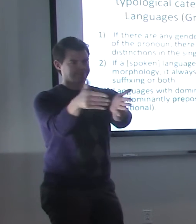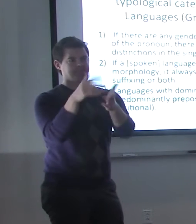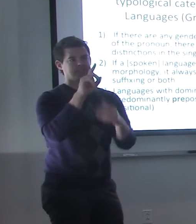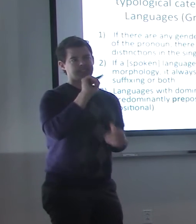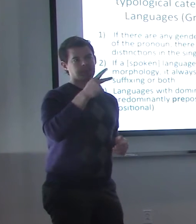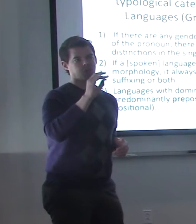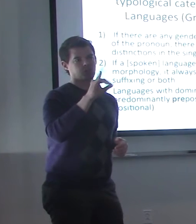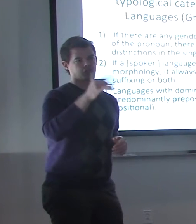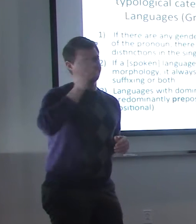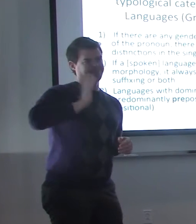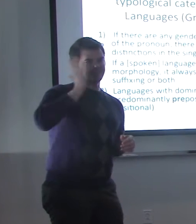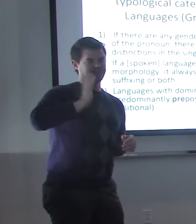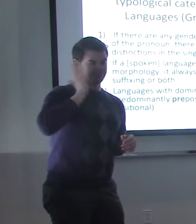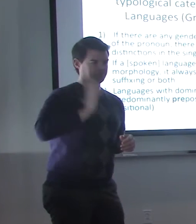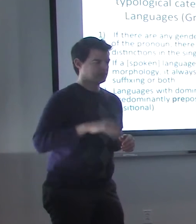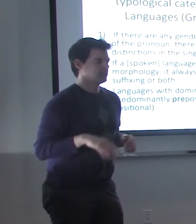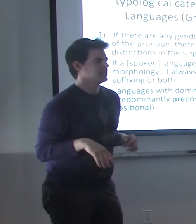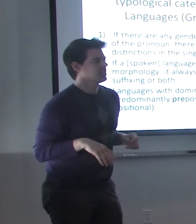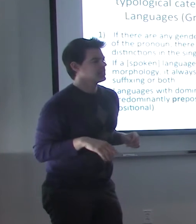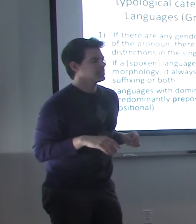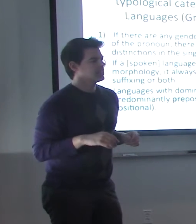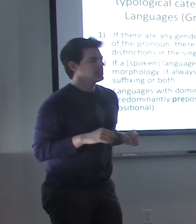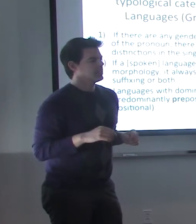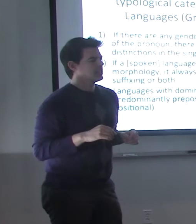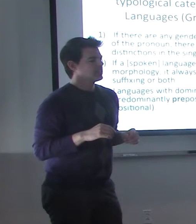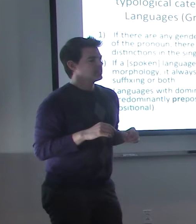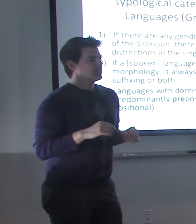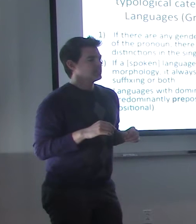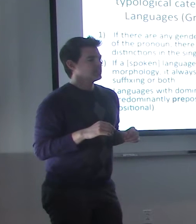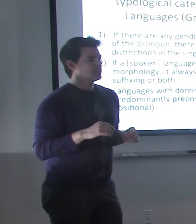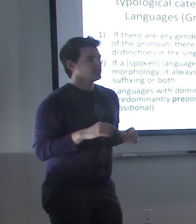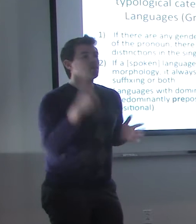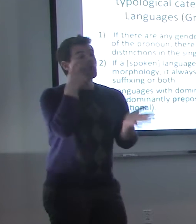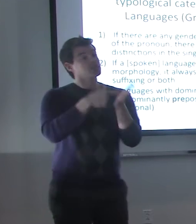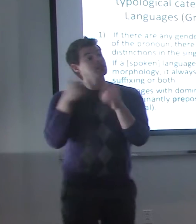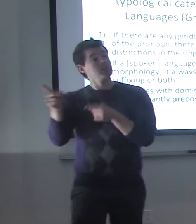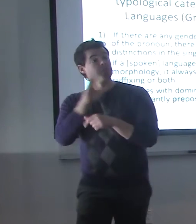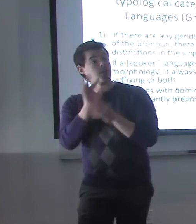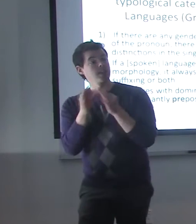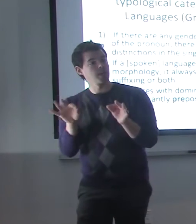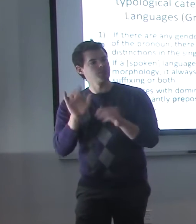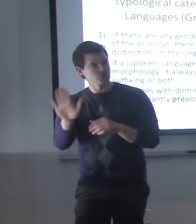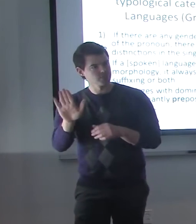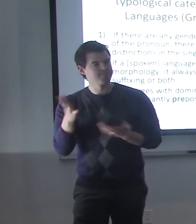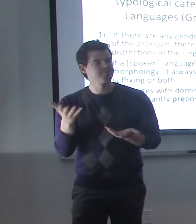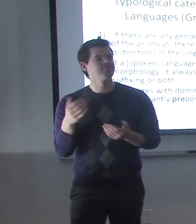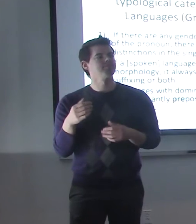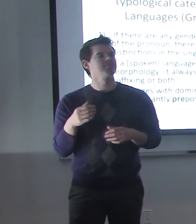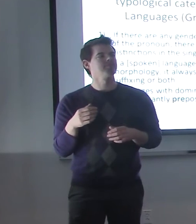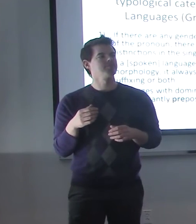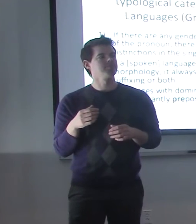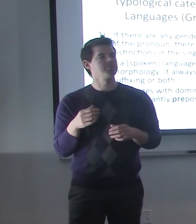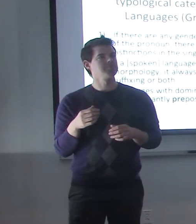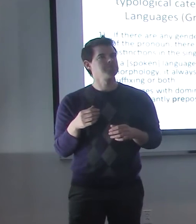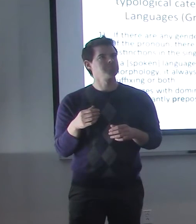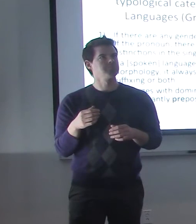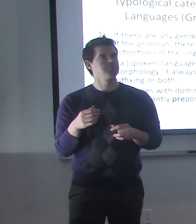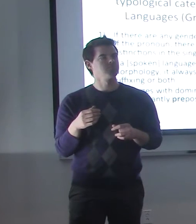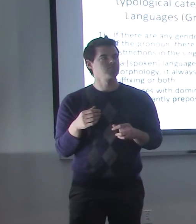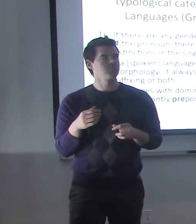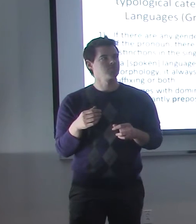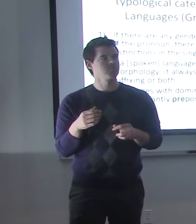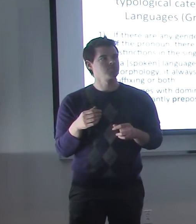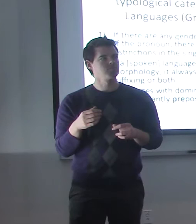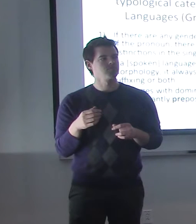And he was able to articulate for spoken languages some important, as it